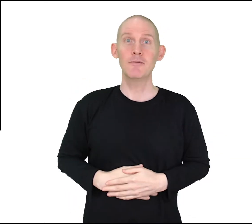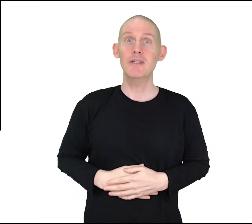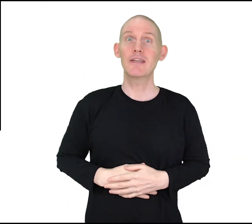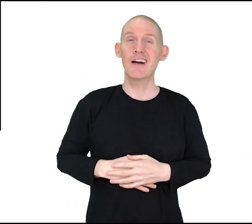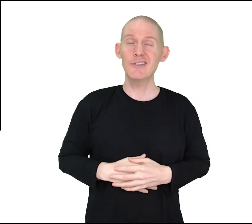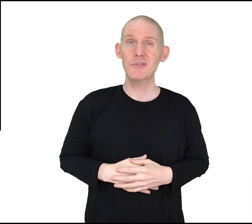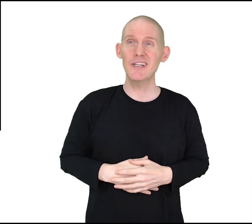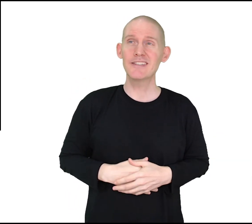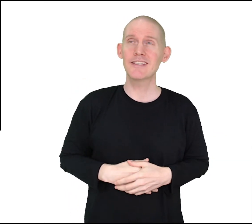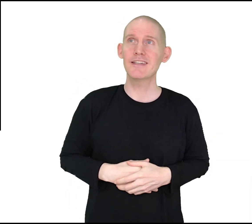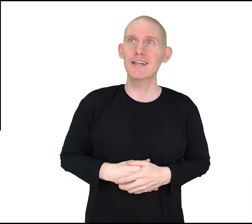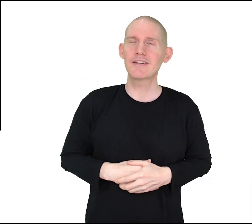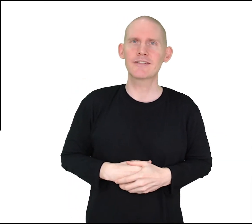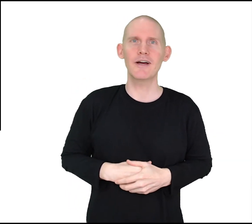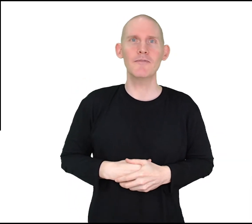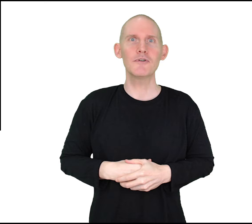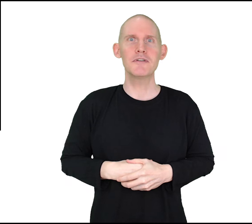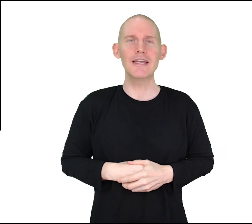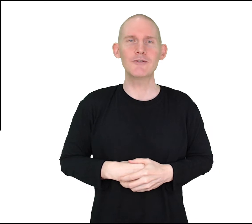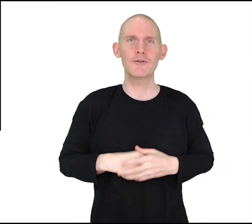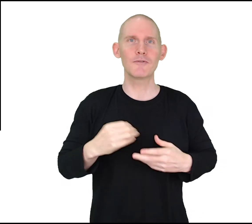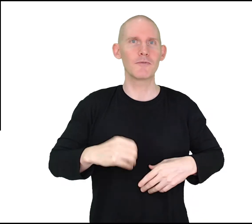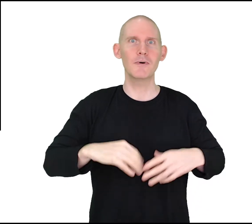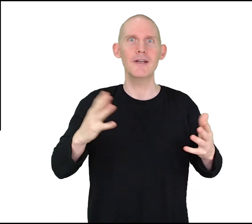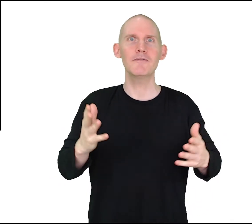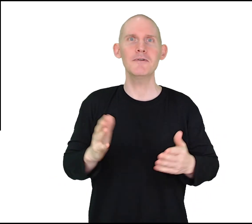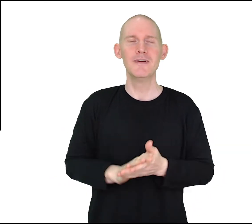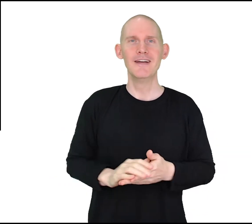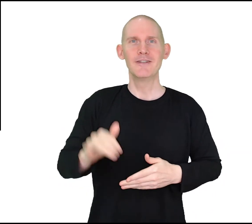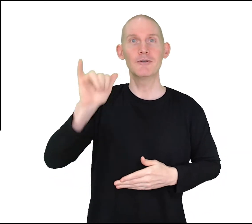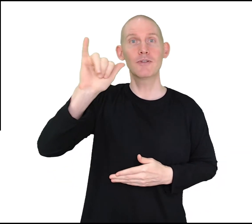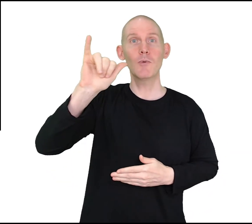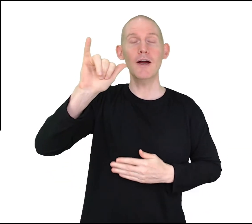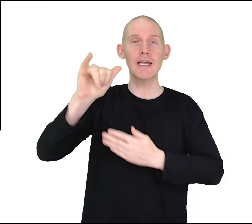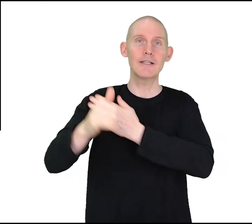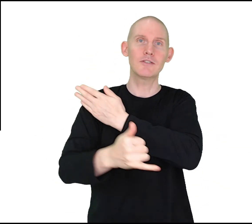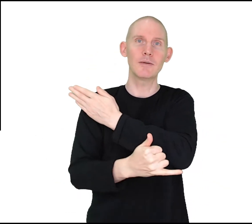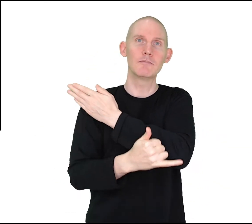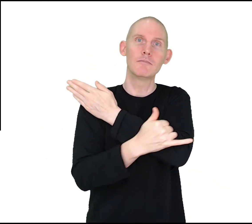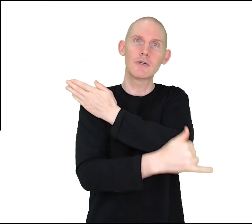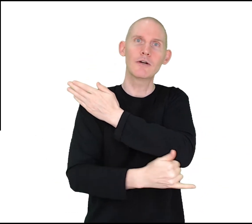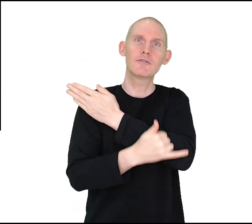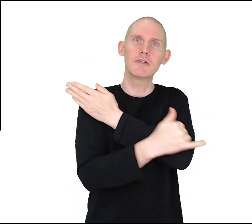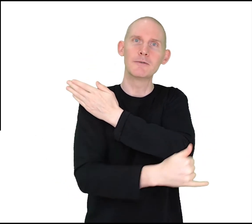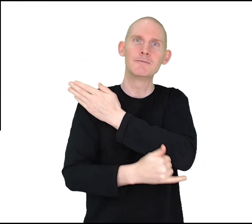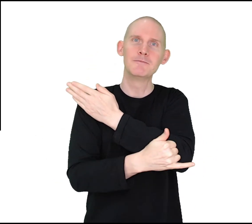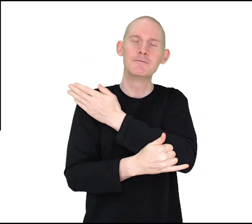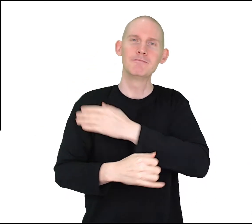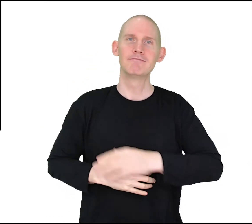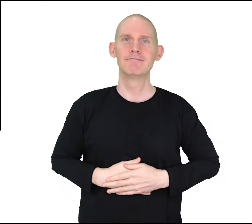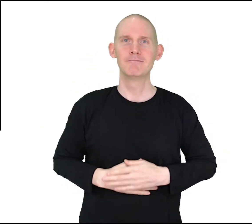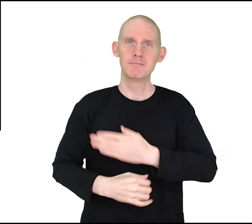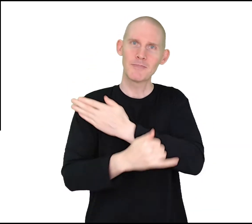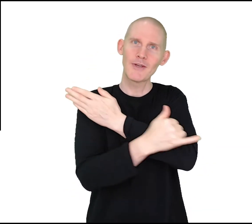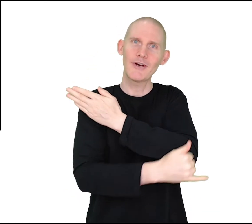the country as in like the sovereign nation of whatever, use the Y hand shape. Country.